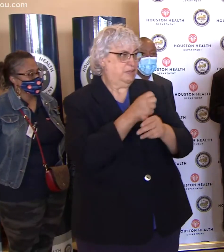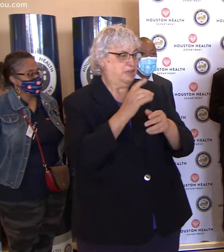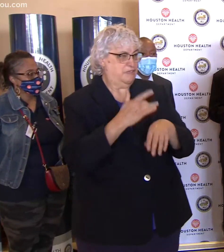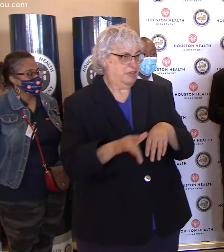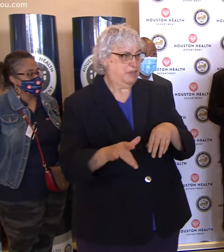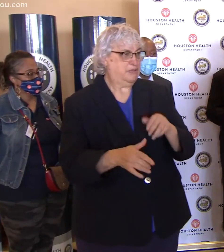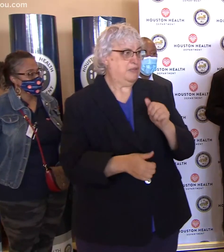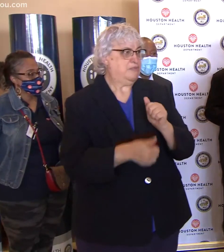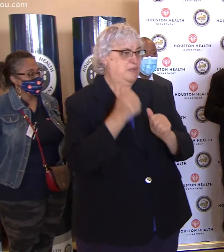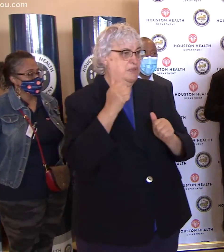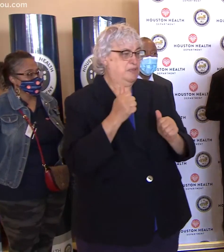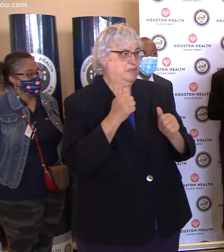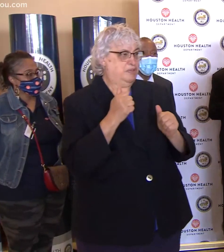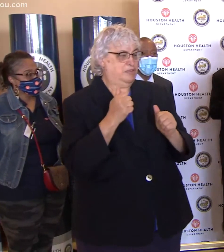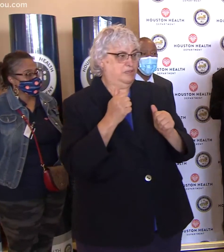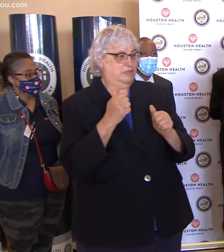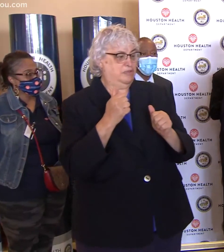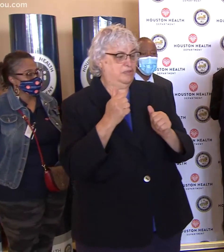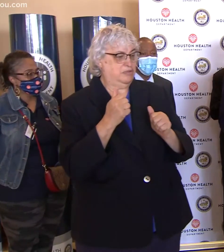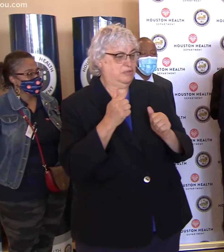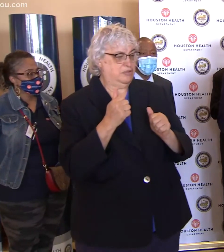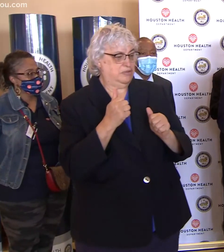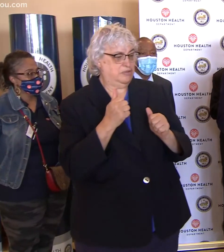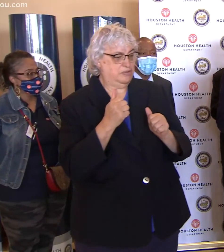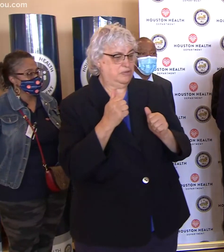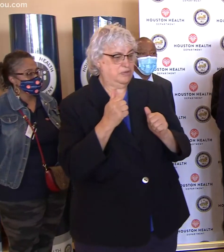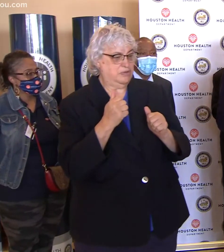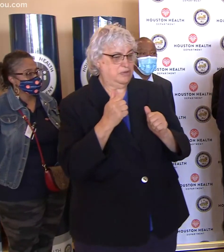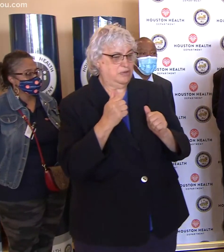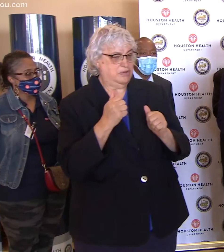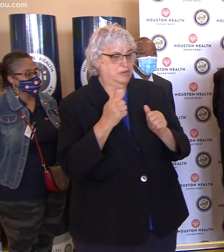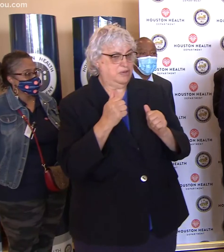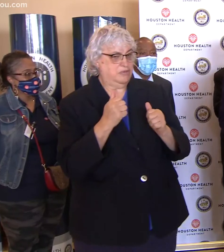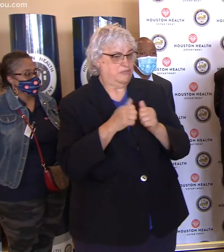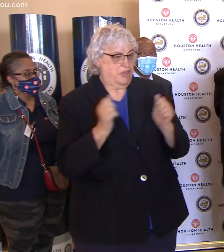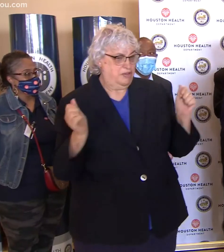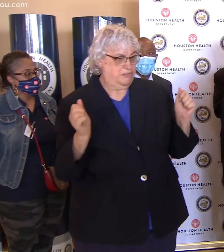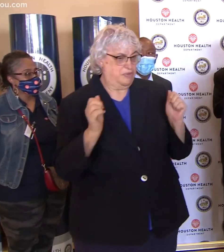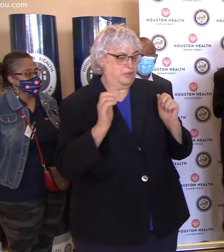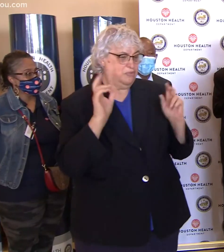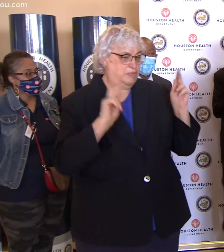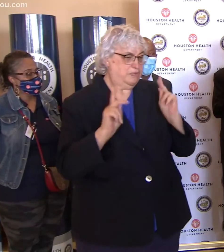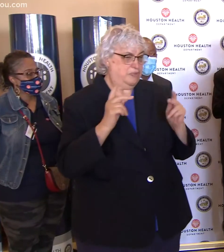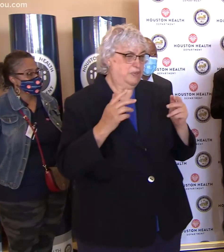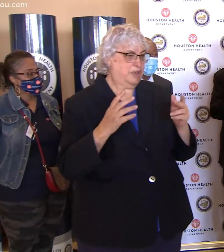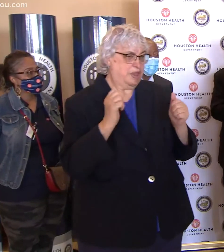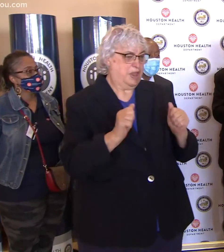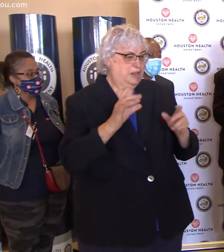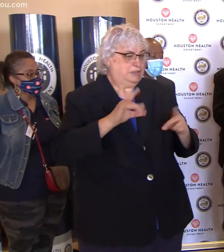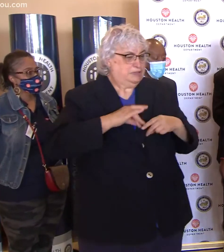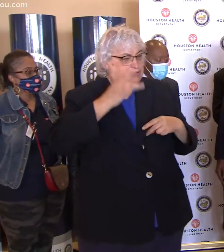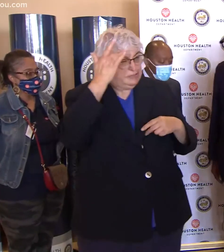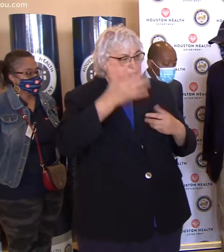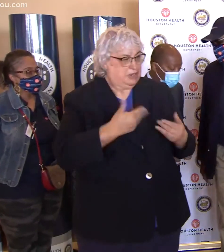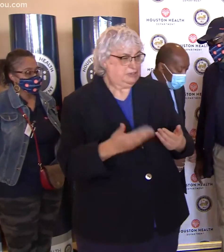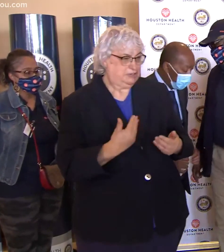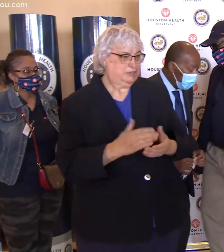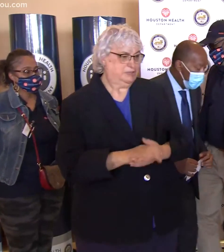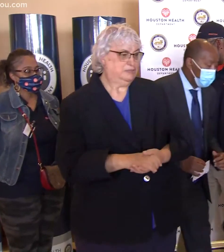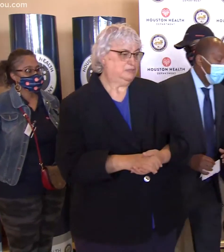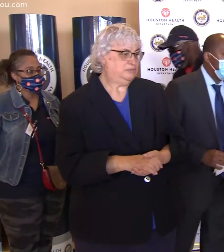vulnerable communities. It is what we do as a safety net provider, and we will do our job. Thank